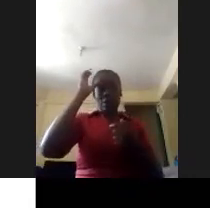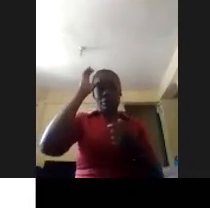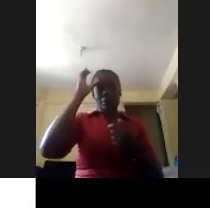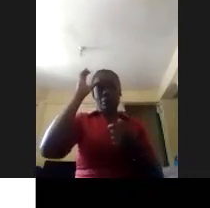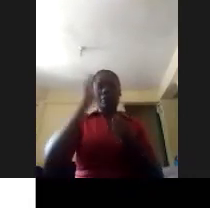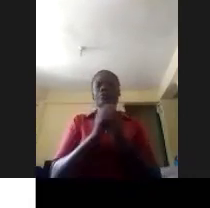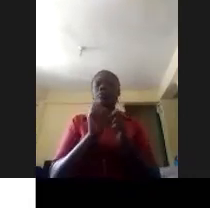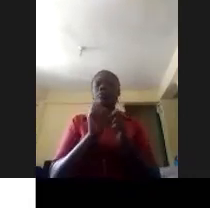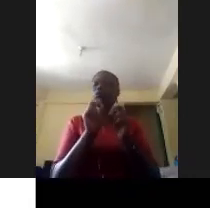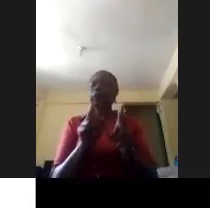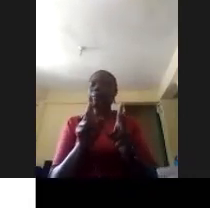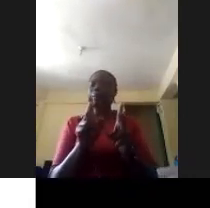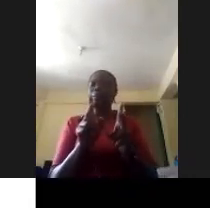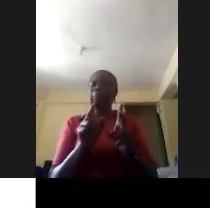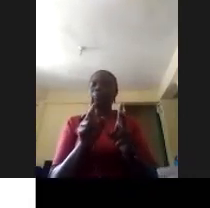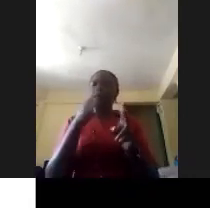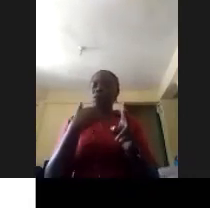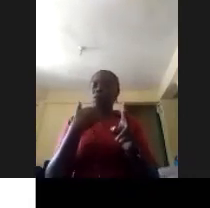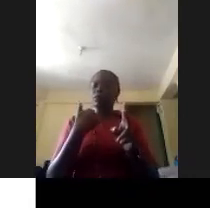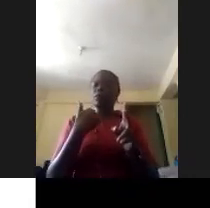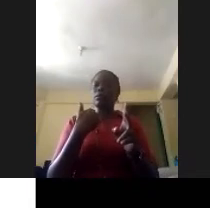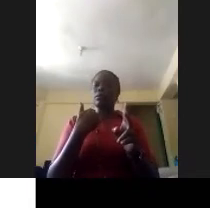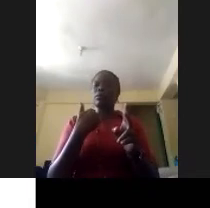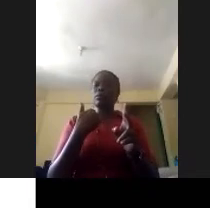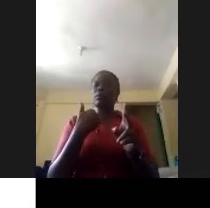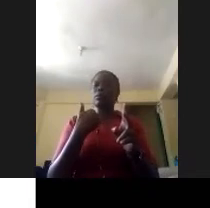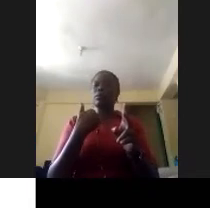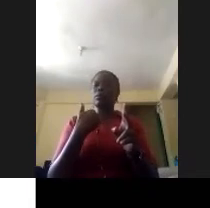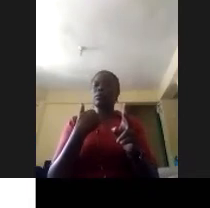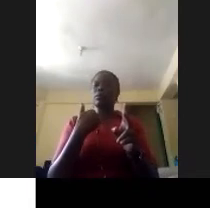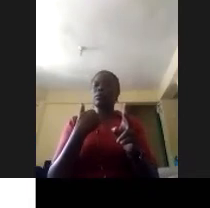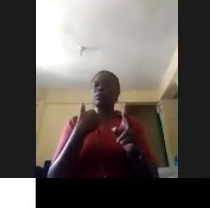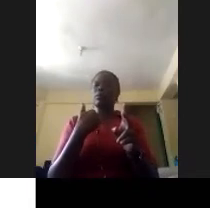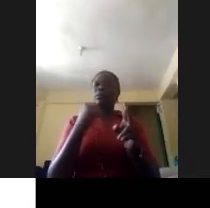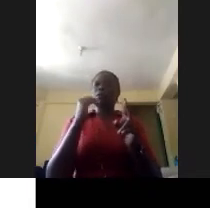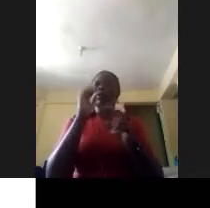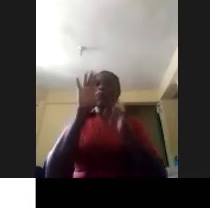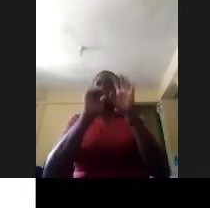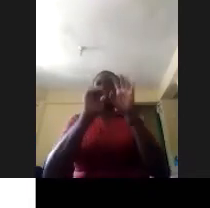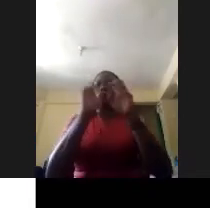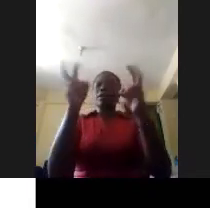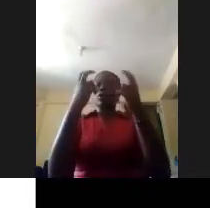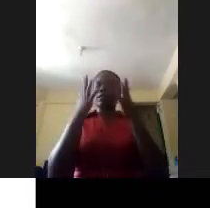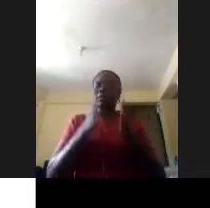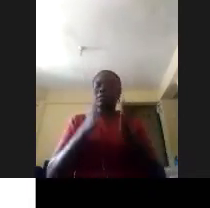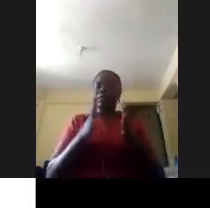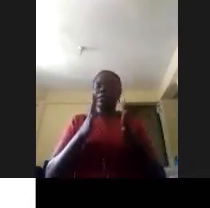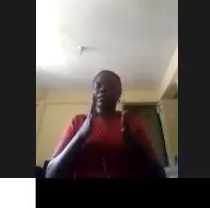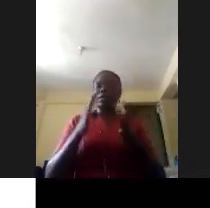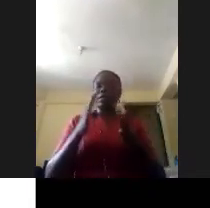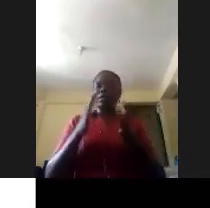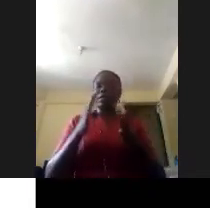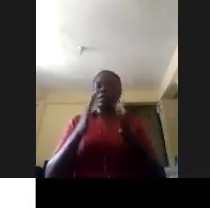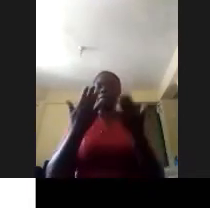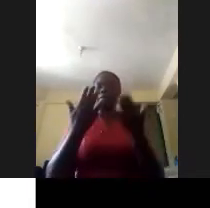So I would like to call the audience today emerging adults. Yeah, maybe some of us